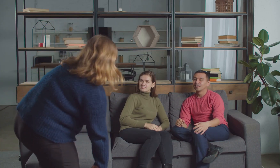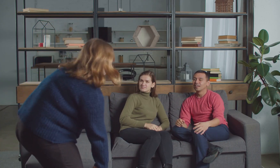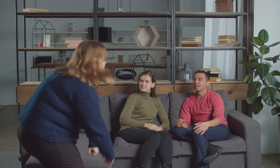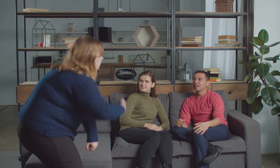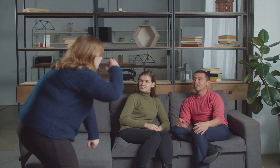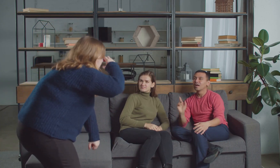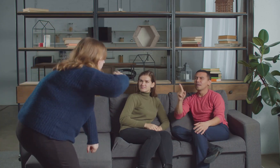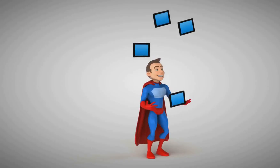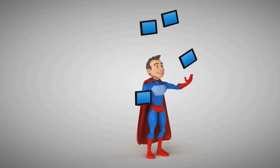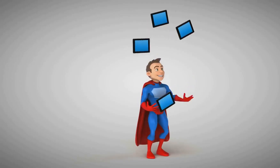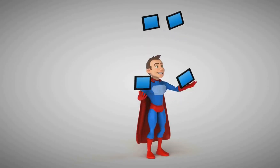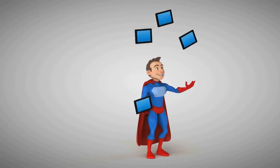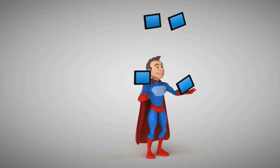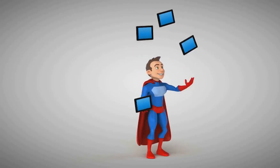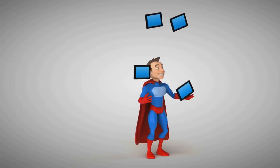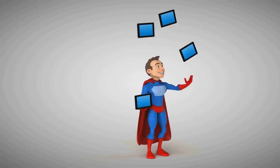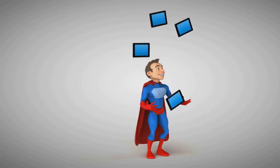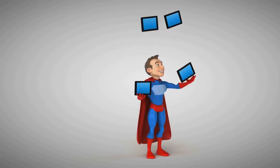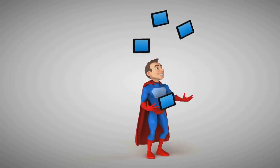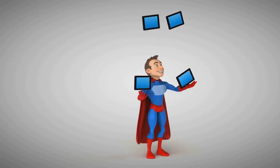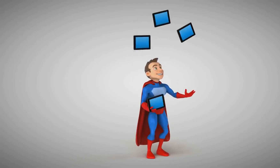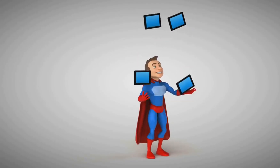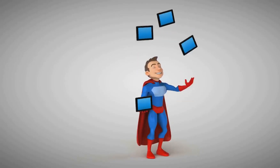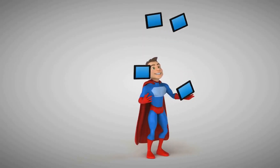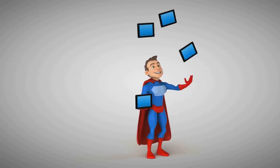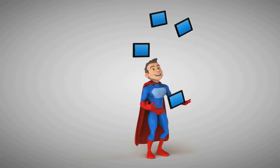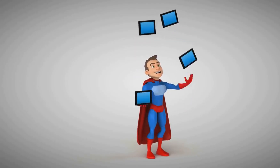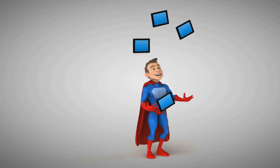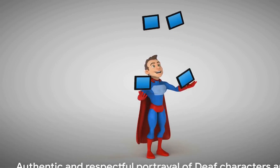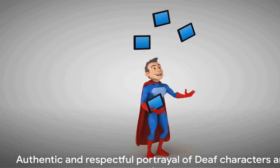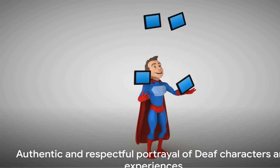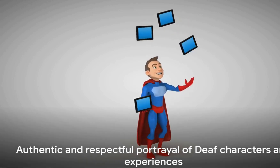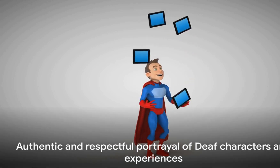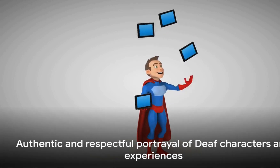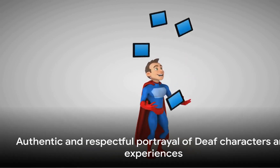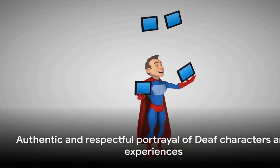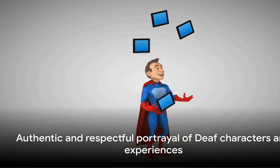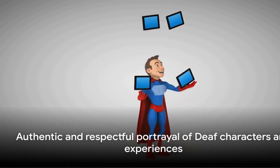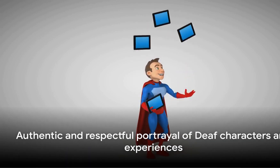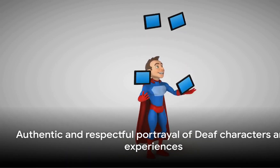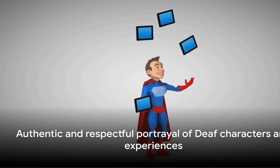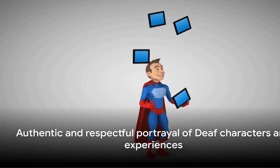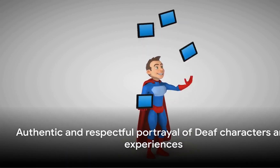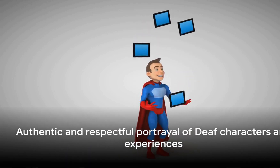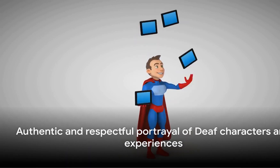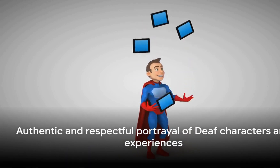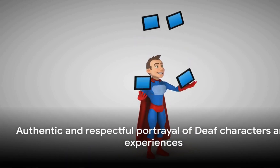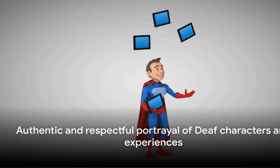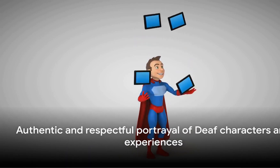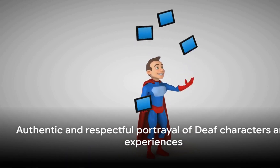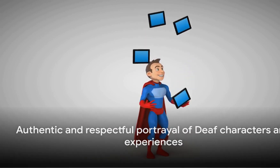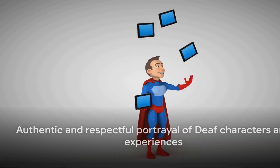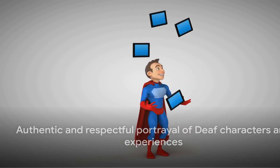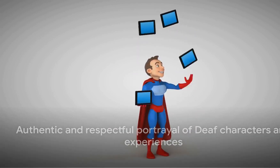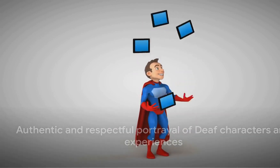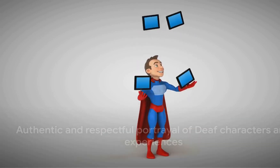portrayed authentically and respectfully. As we celebrate the surge of sign languages on screen, let's also strive